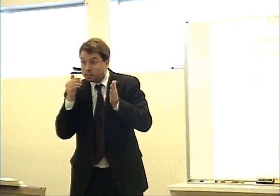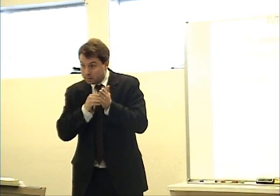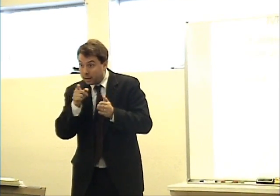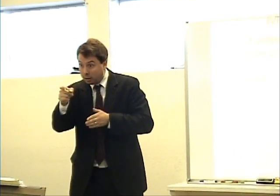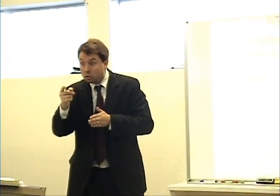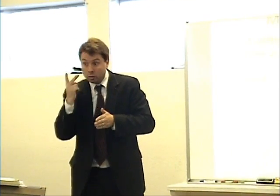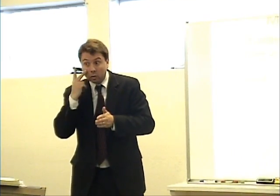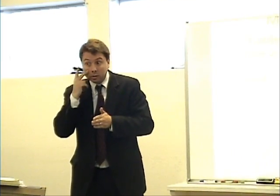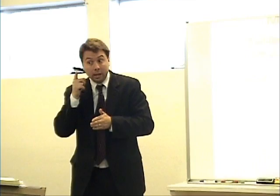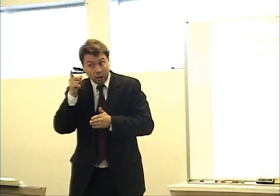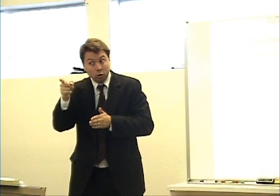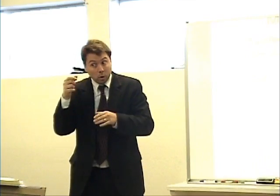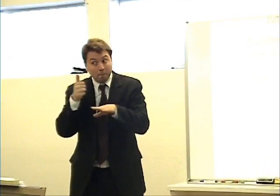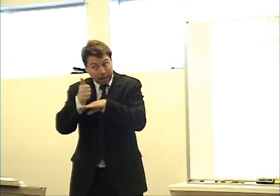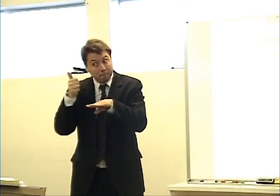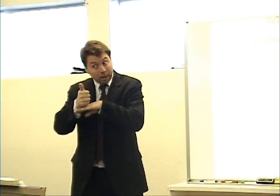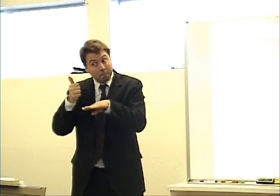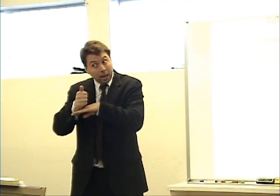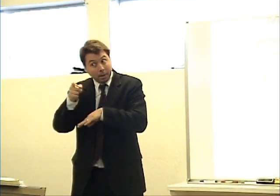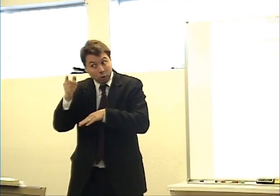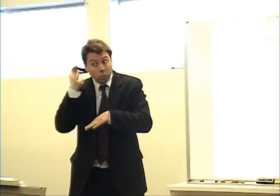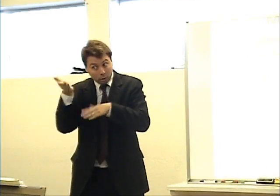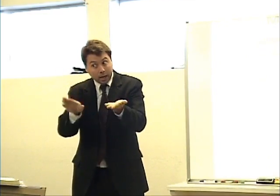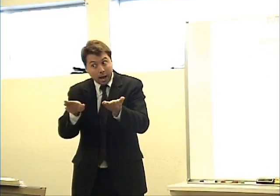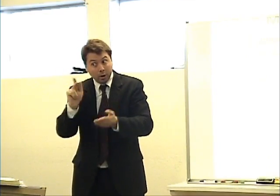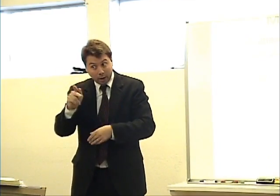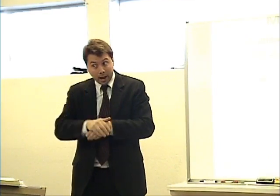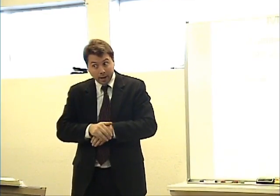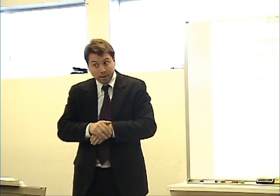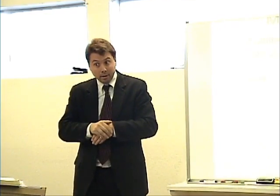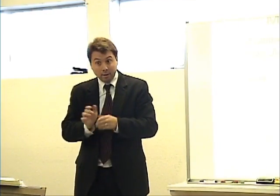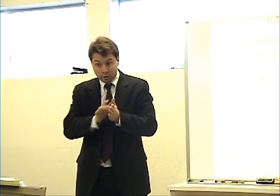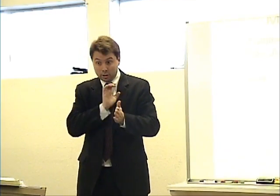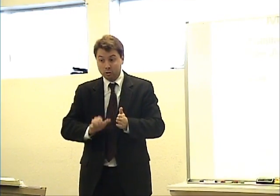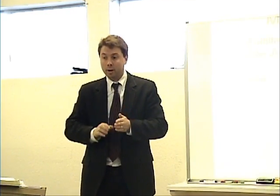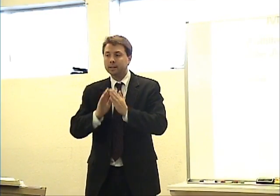witnesses against you. You see, you are blame, blame, blame. You will die, okay? Jesus Christ.